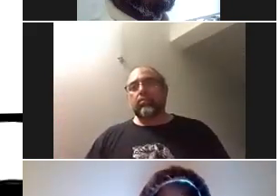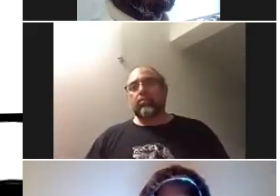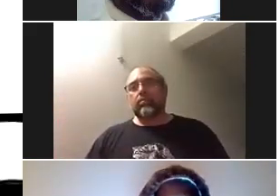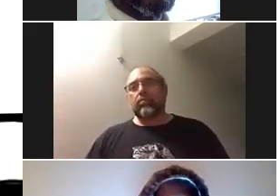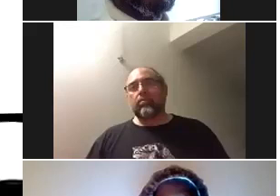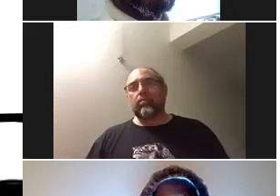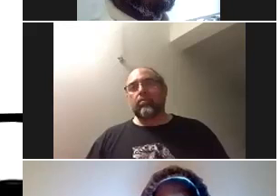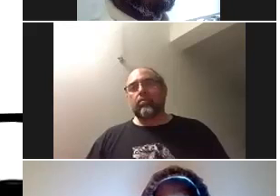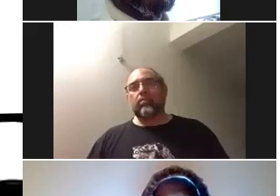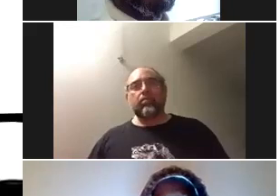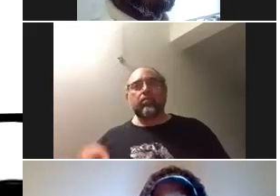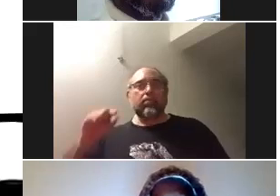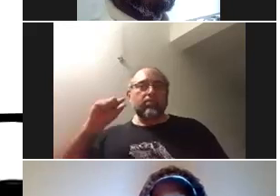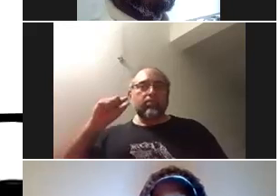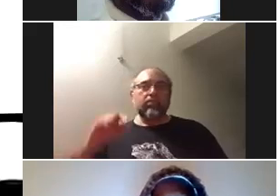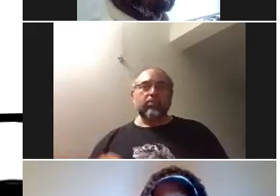Parrot.